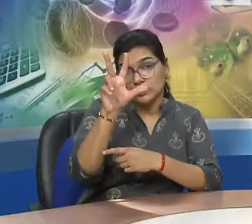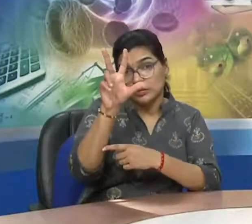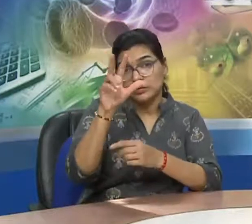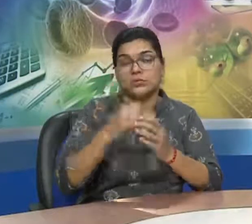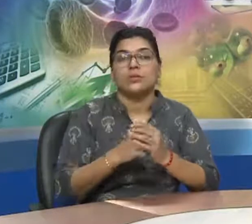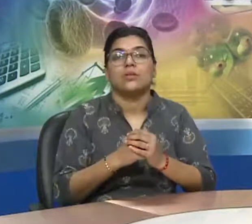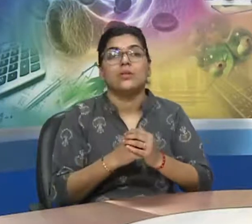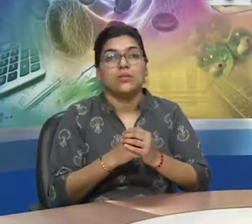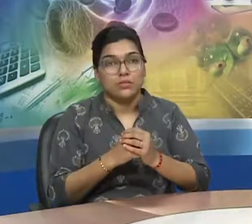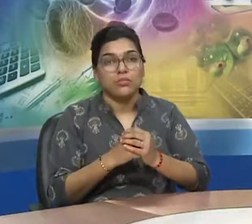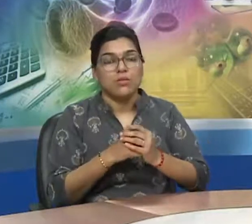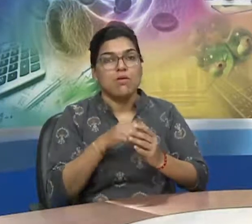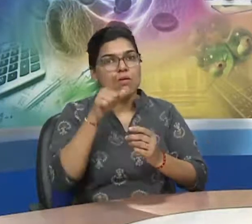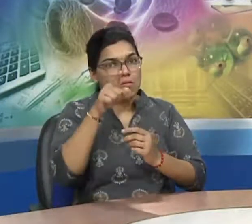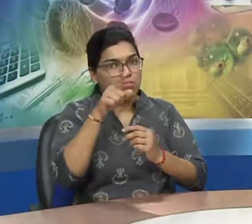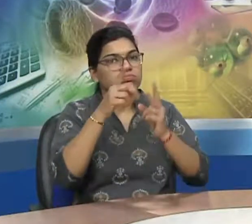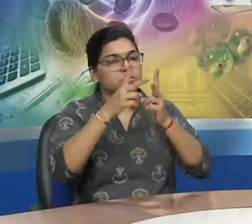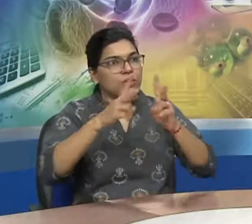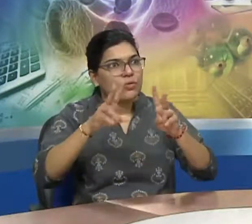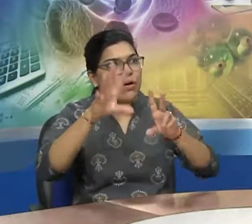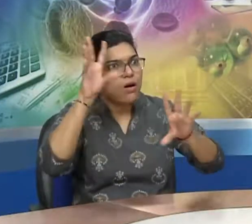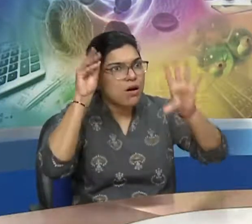Eighth phrase,